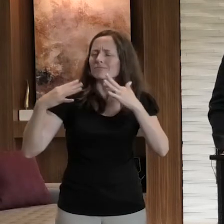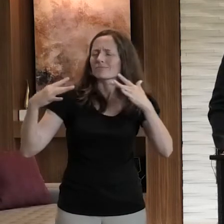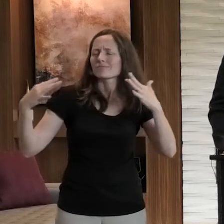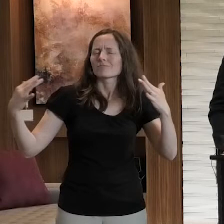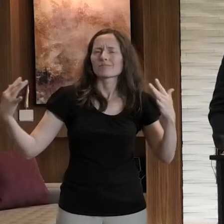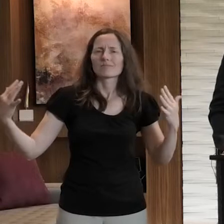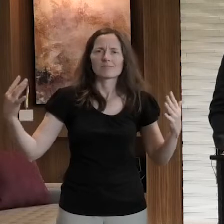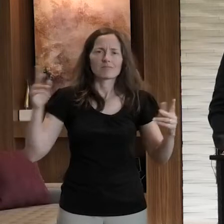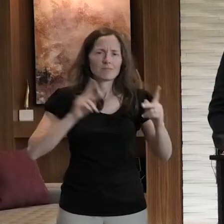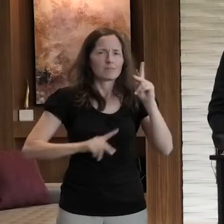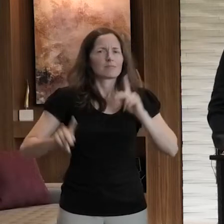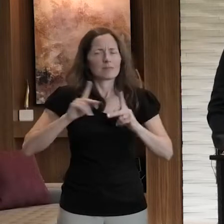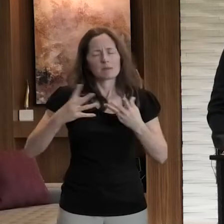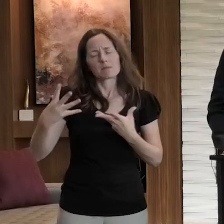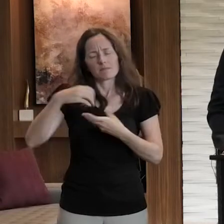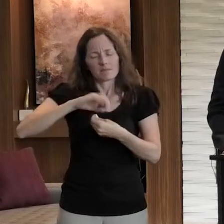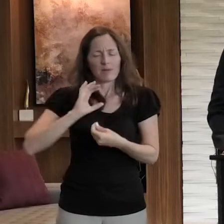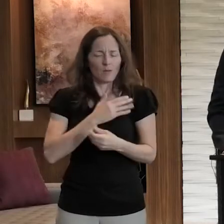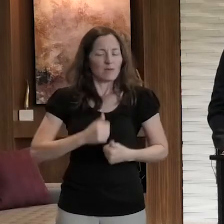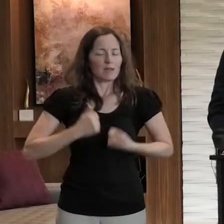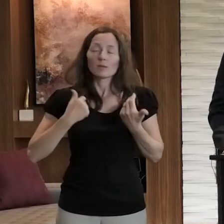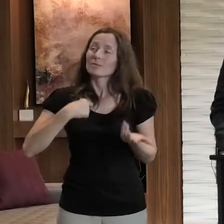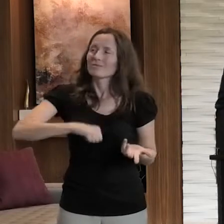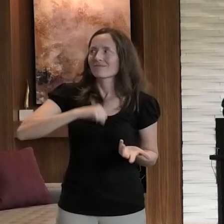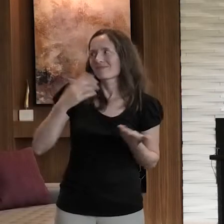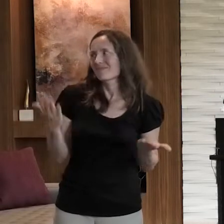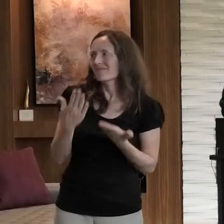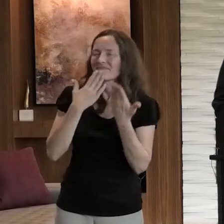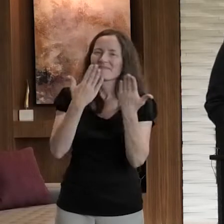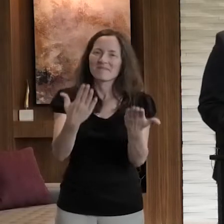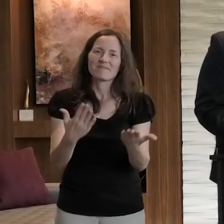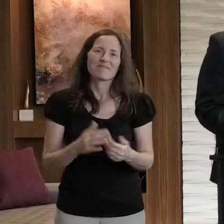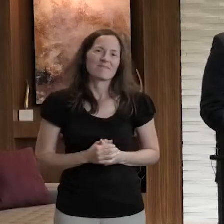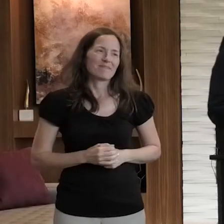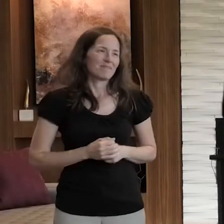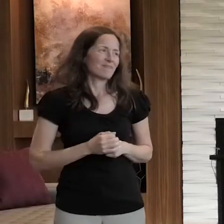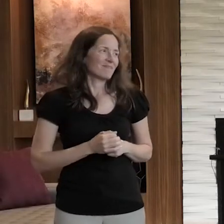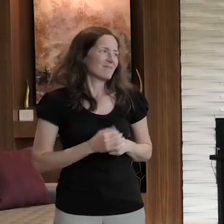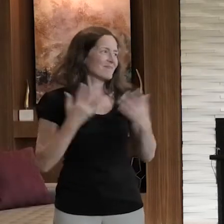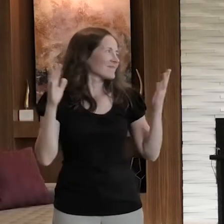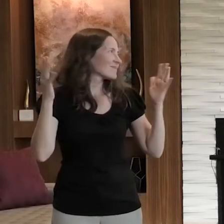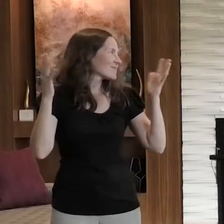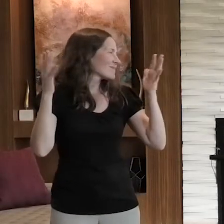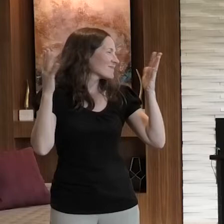here, and I'm proud to be here with all of you. Thank you.